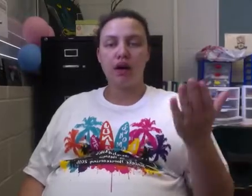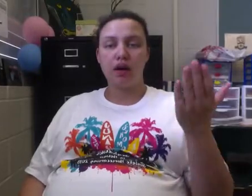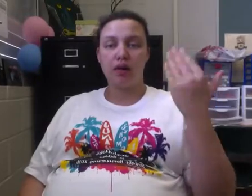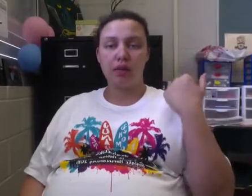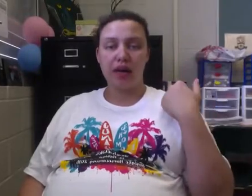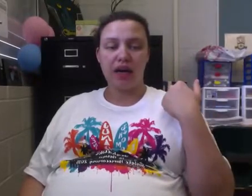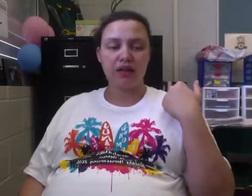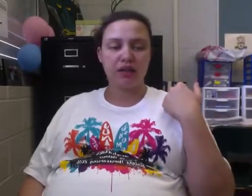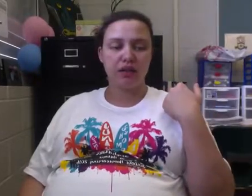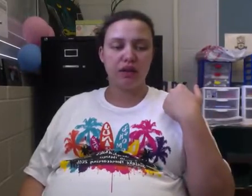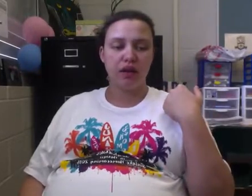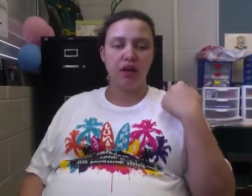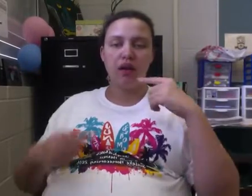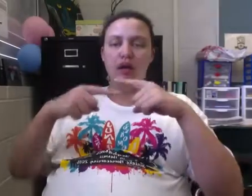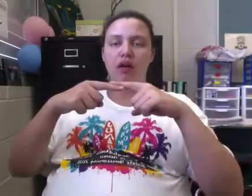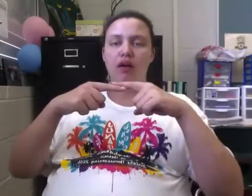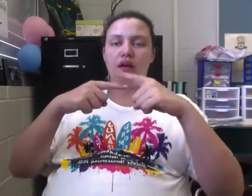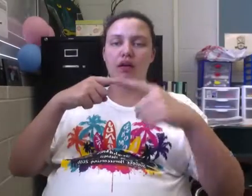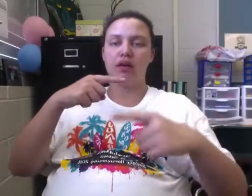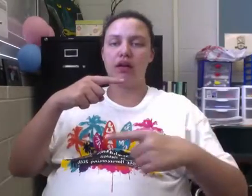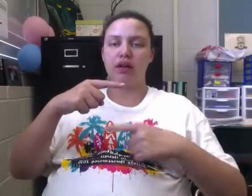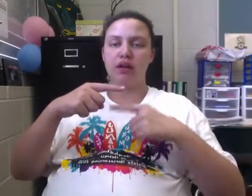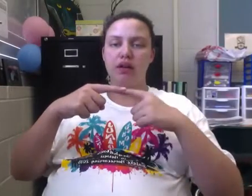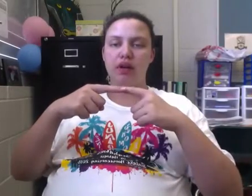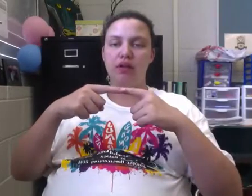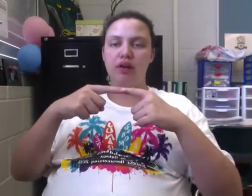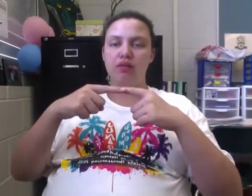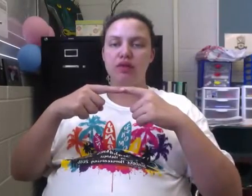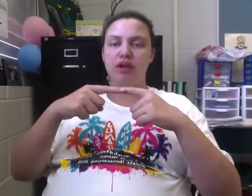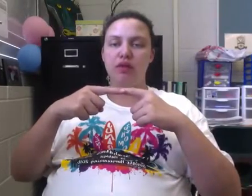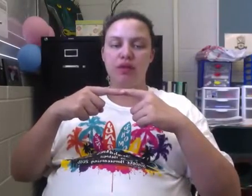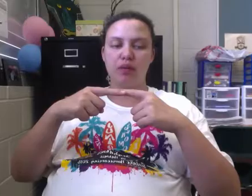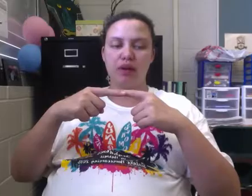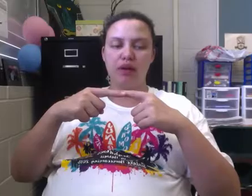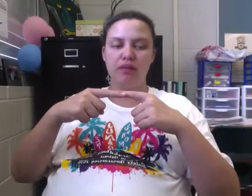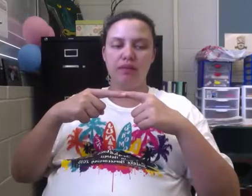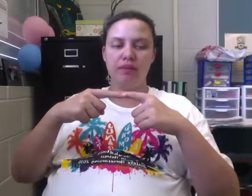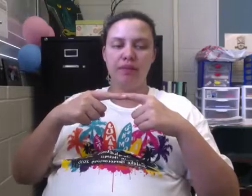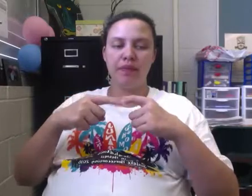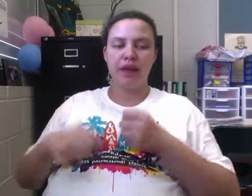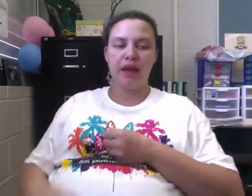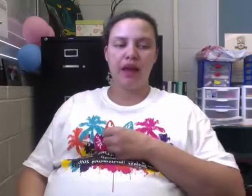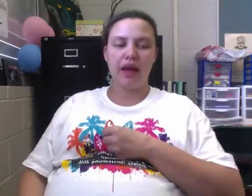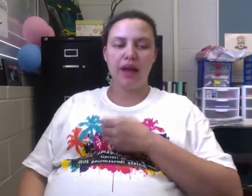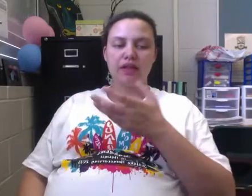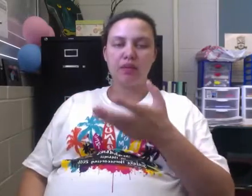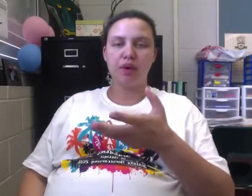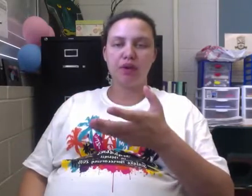a go or pass all year or year round. It moves out away from your body. ASL poetry,